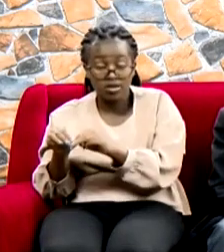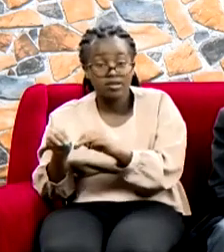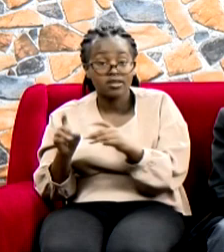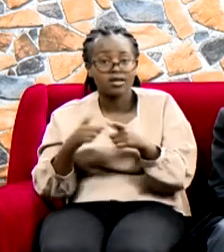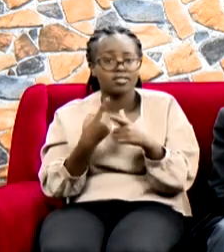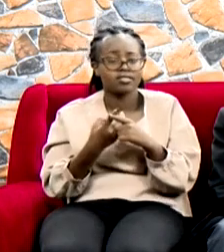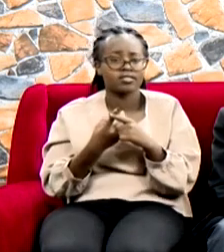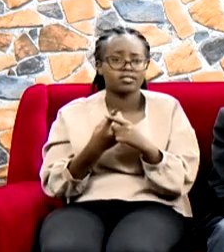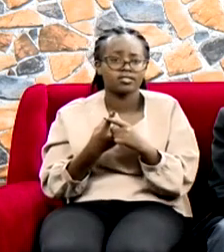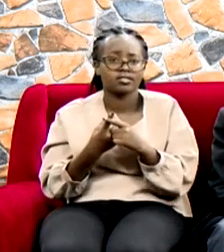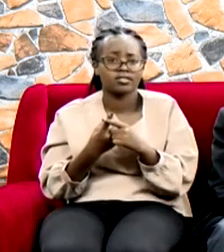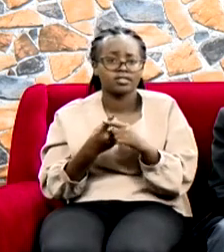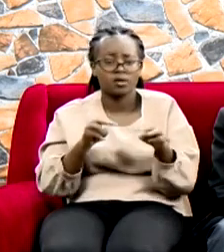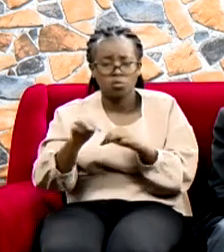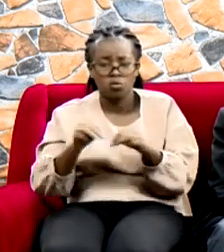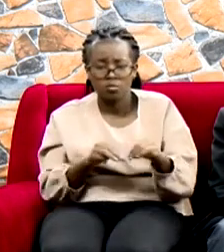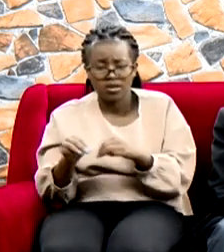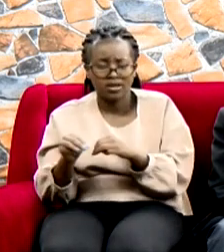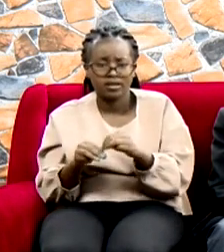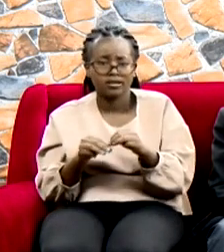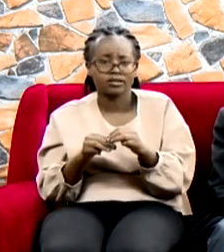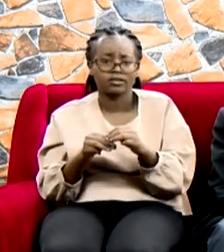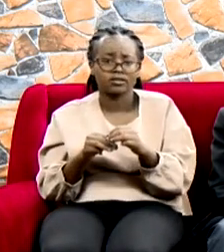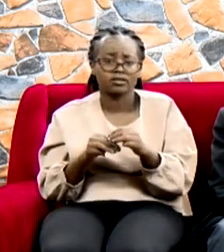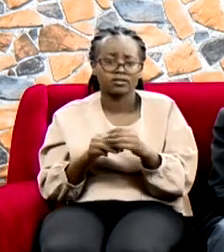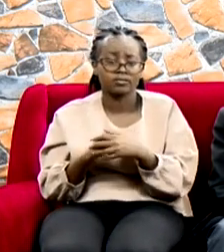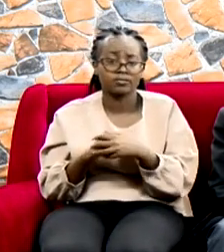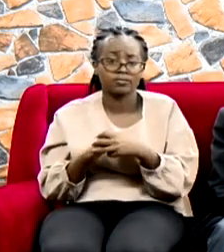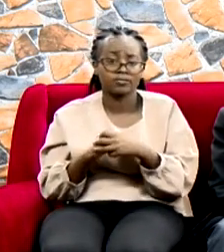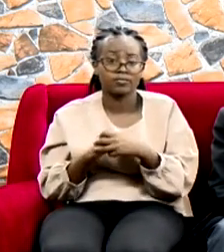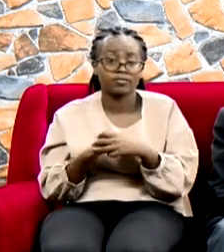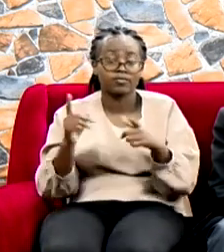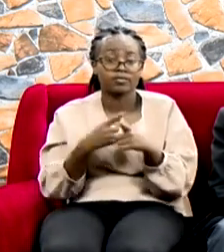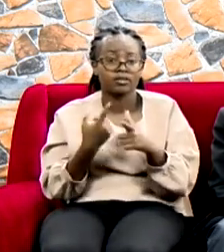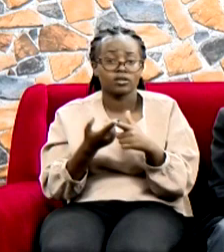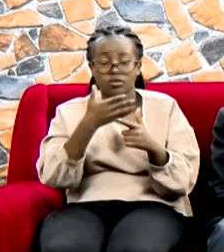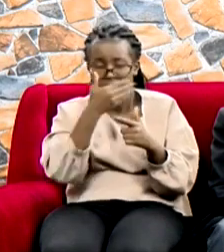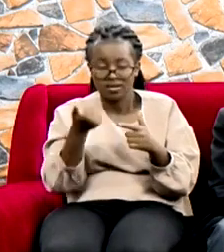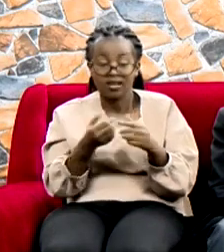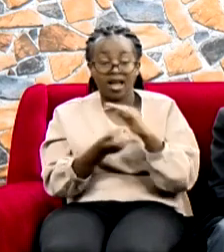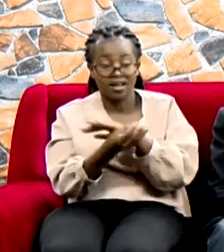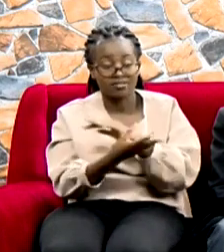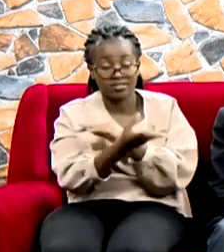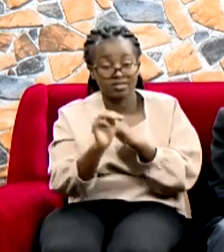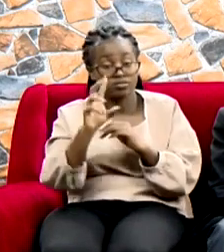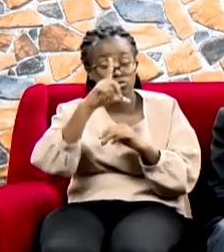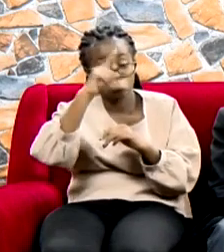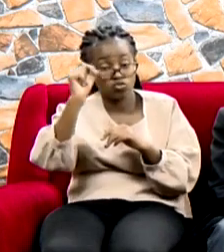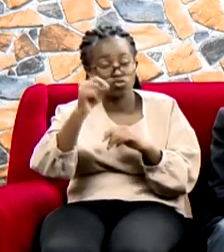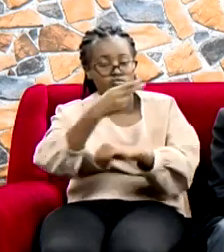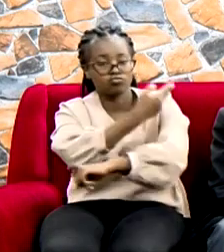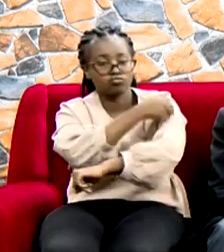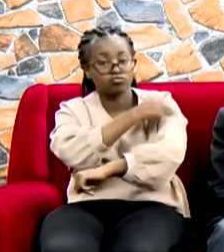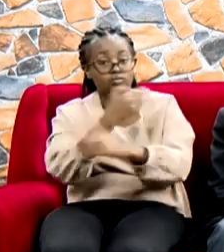start like their movement becomes clumsy, right? For lack of a better word, then you better just advise them to actually seek